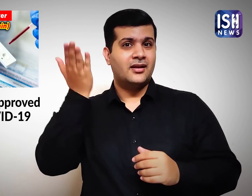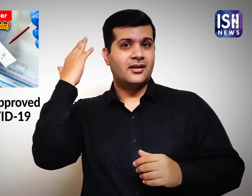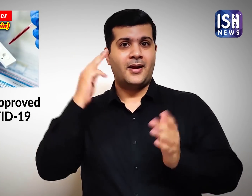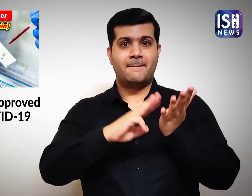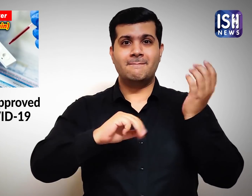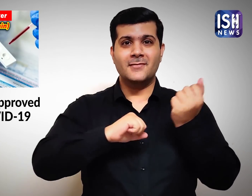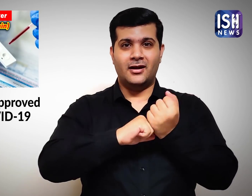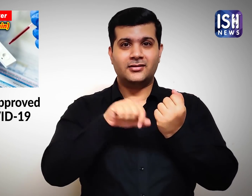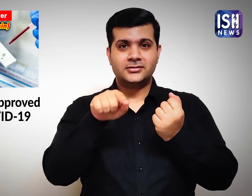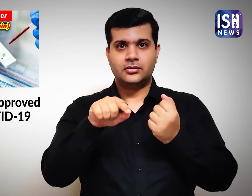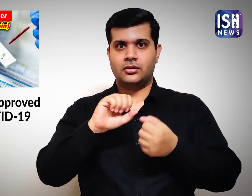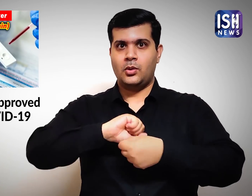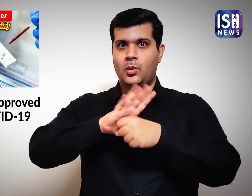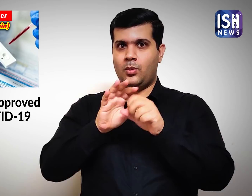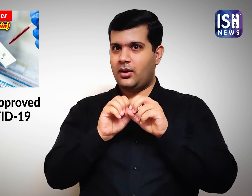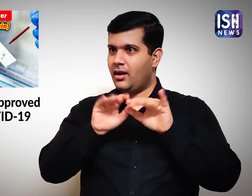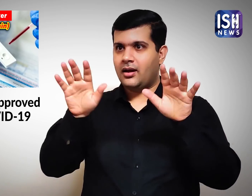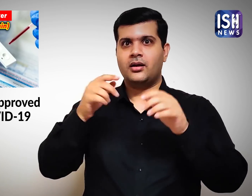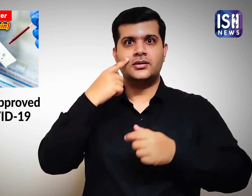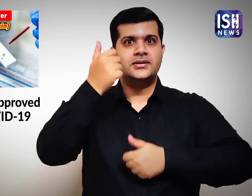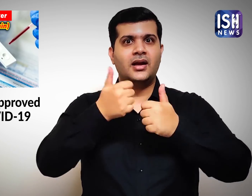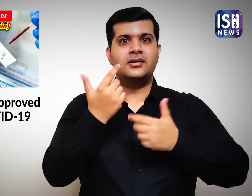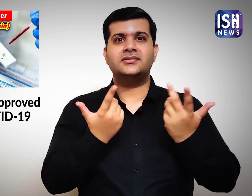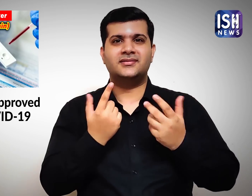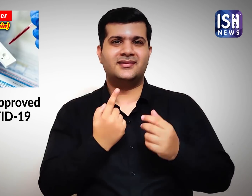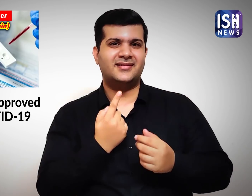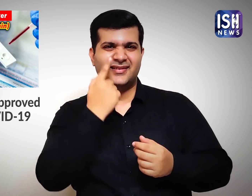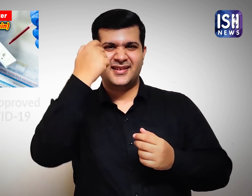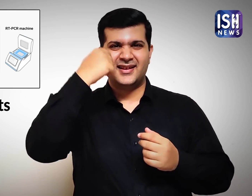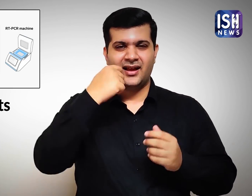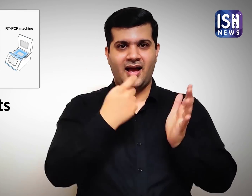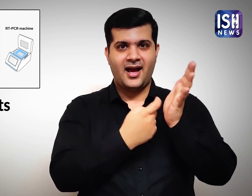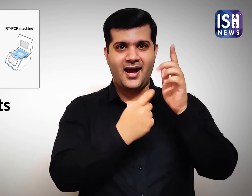In March, the RT-PCR tests available were very expensive.